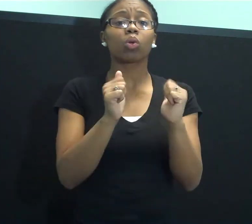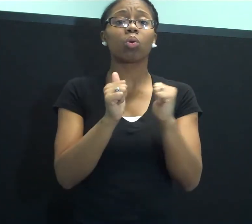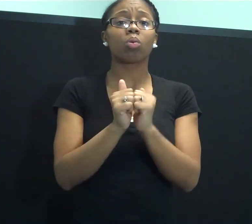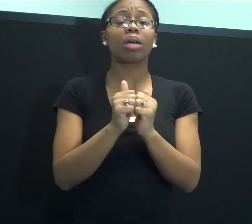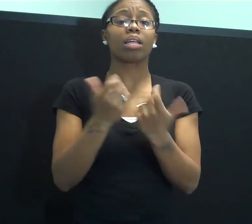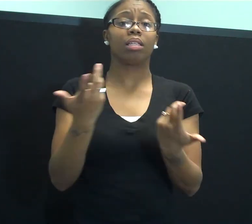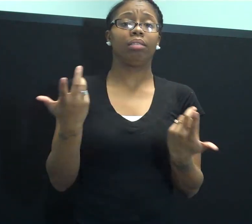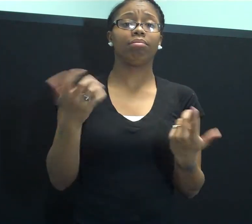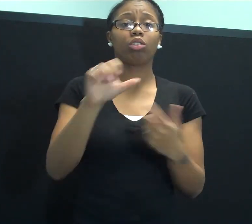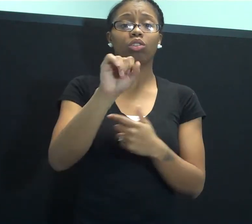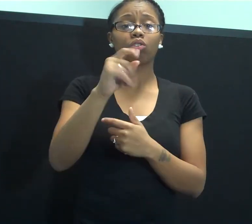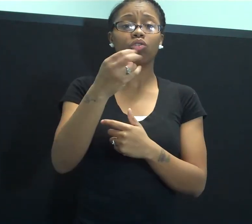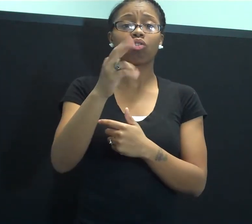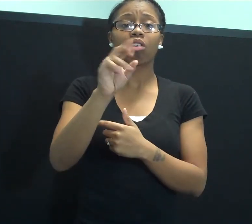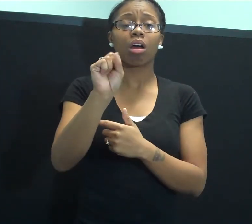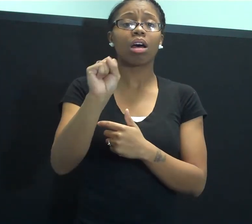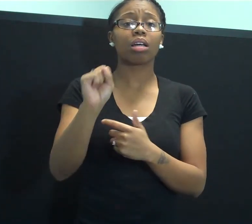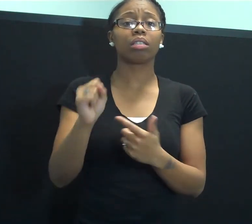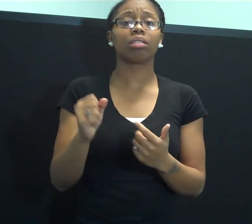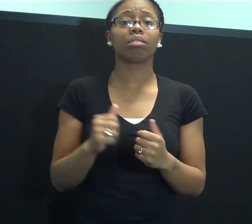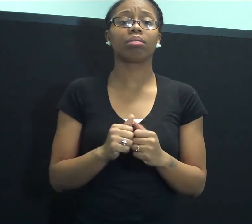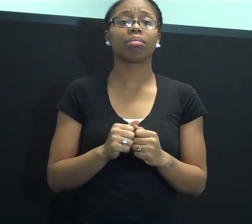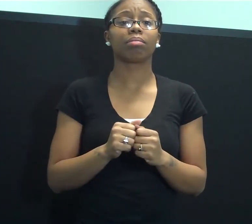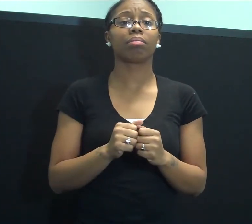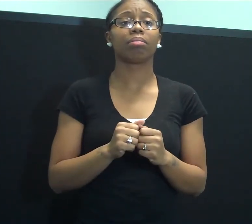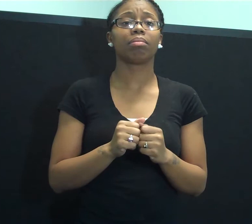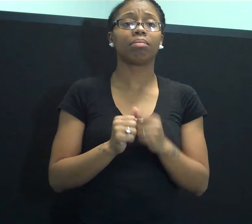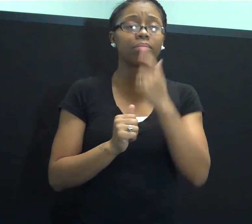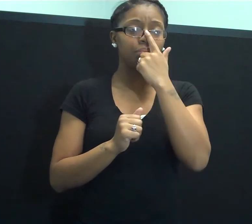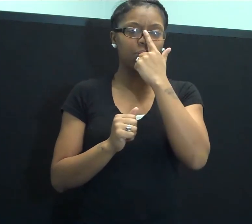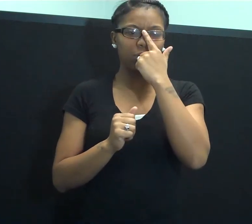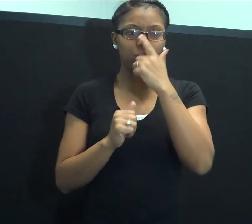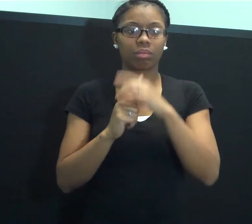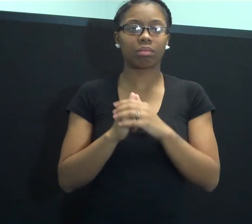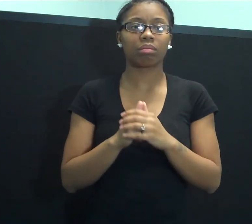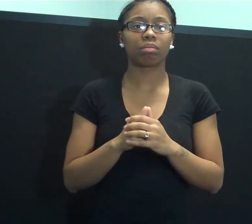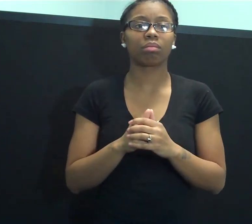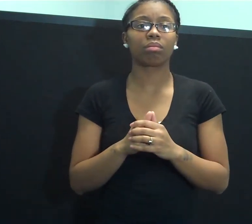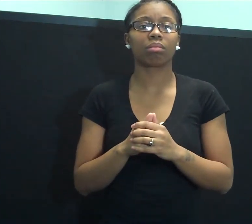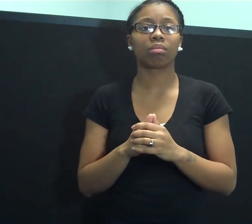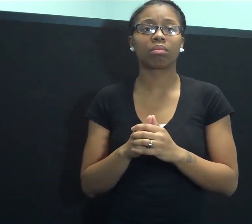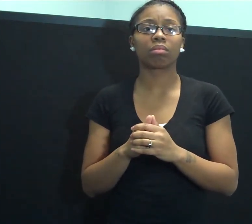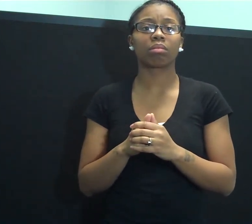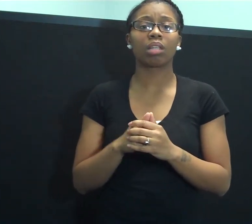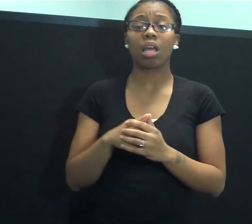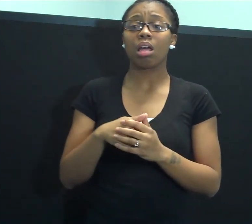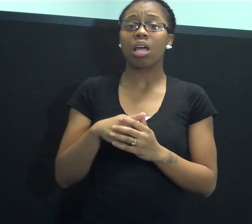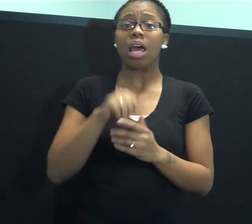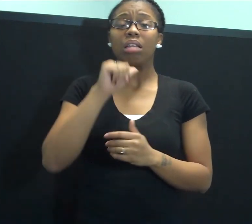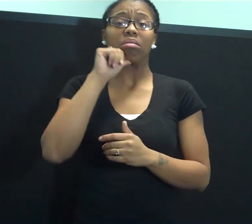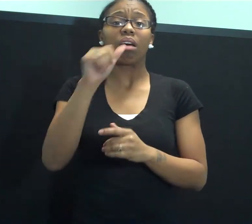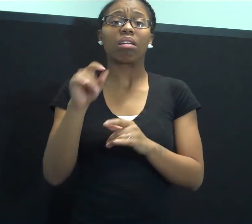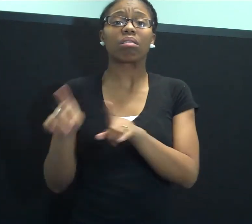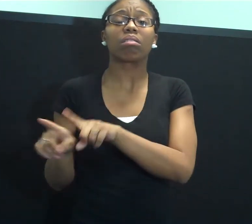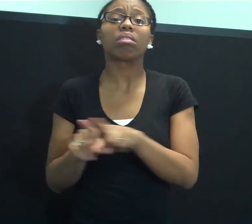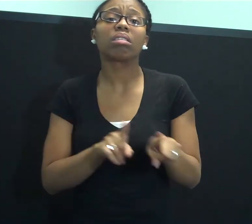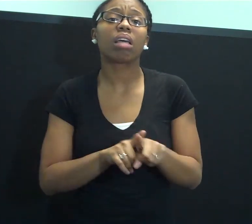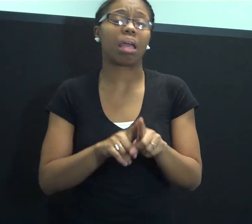each point along the route. These pilgrimages are not unlike the sacred pilgrimages that occur in the